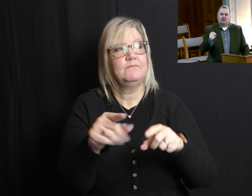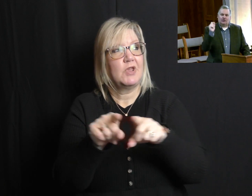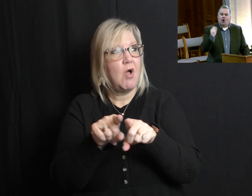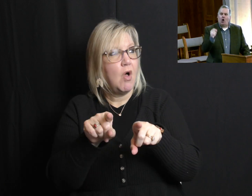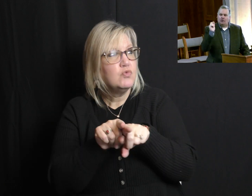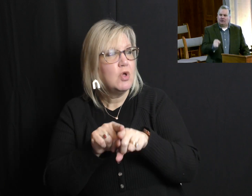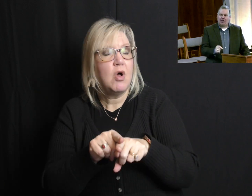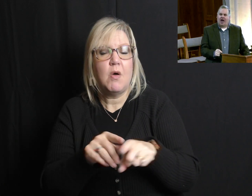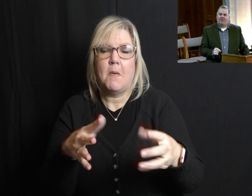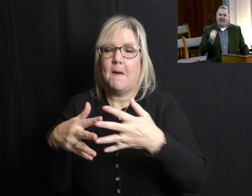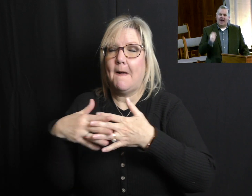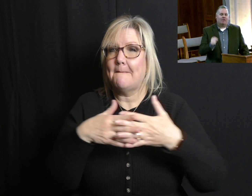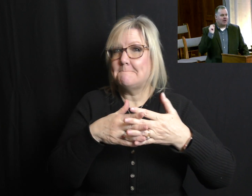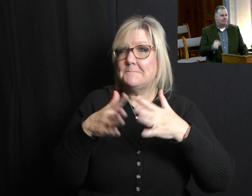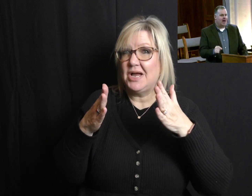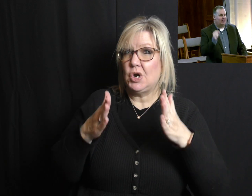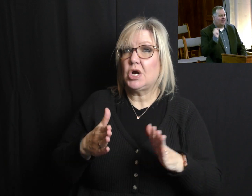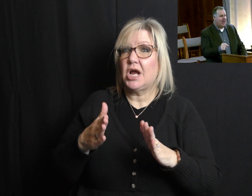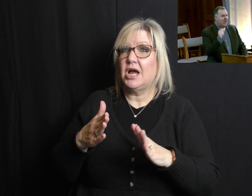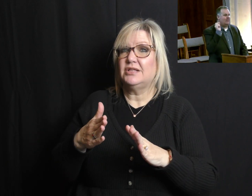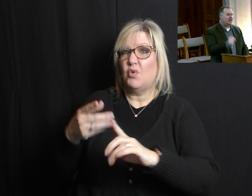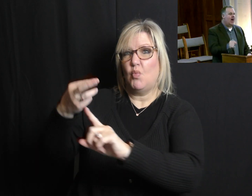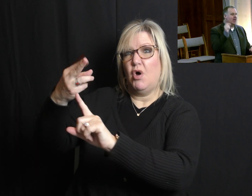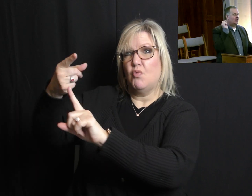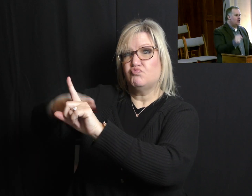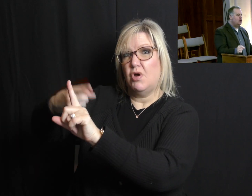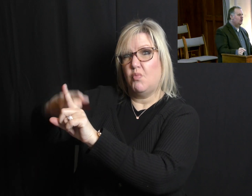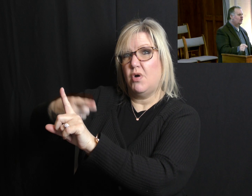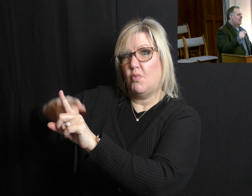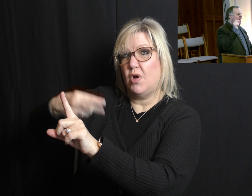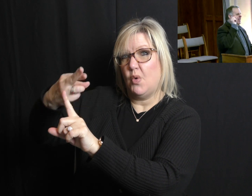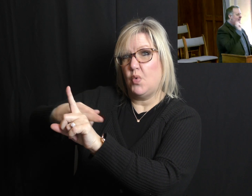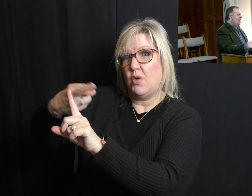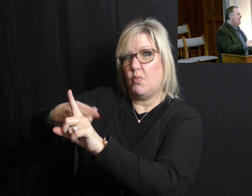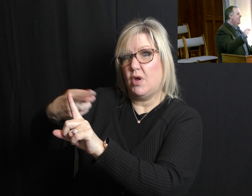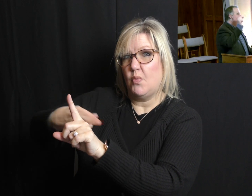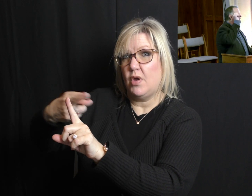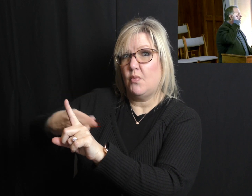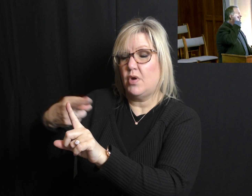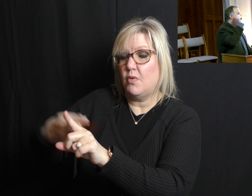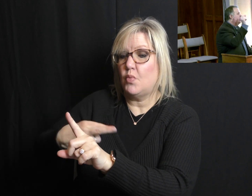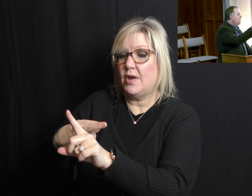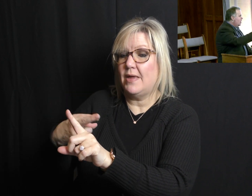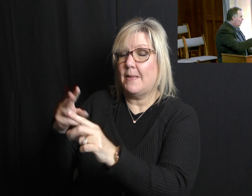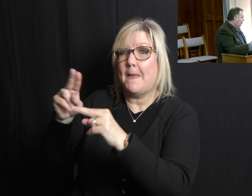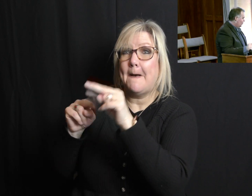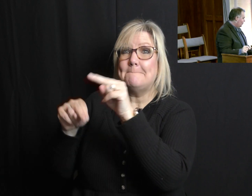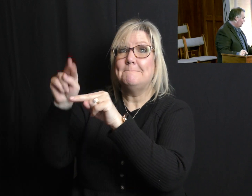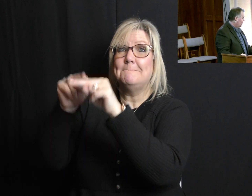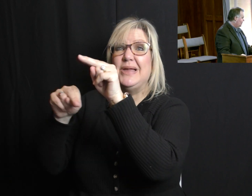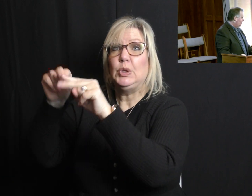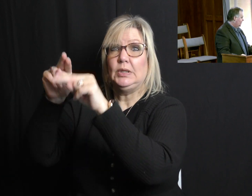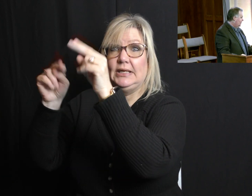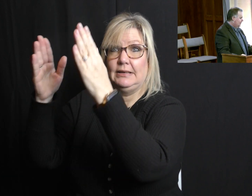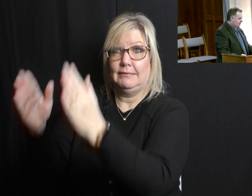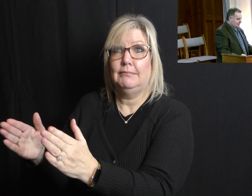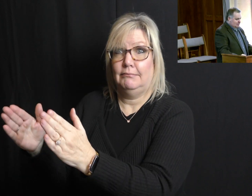to store stuff every month they've not used in years.